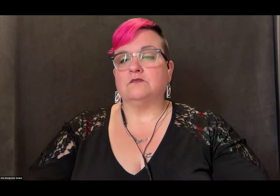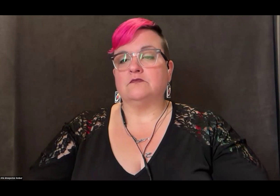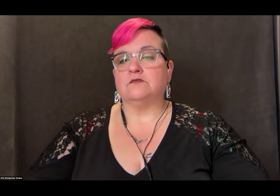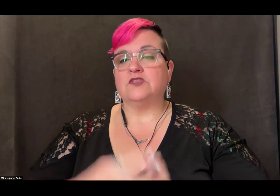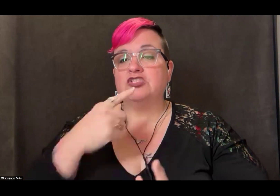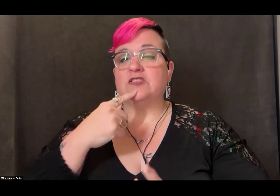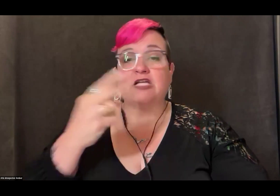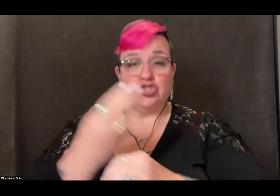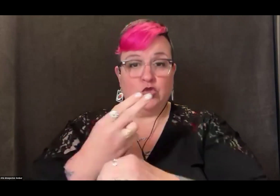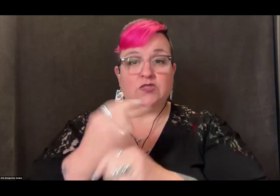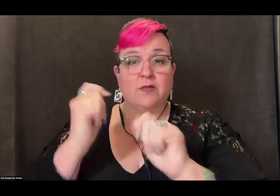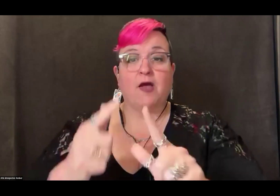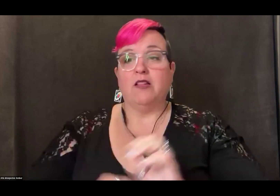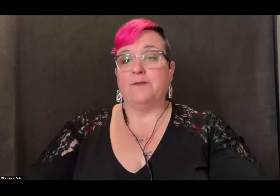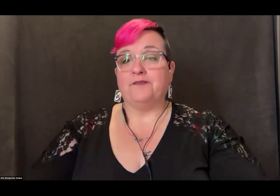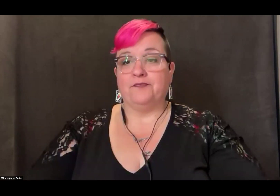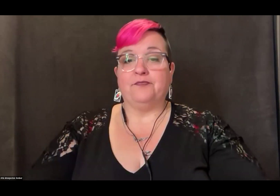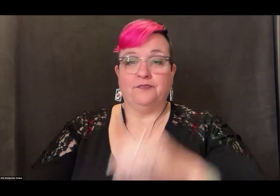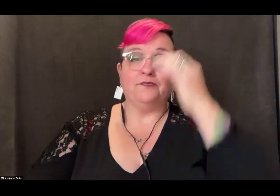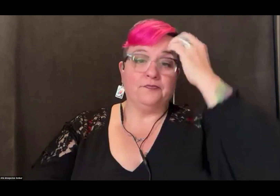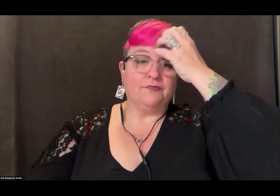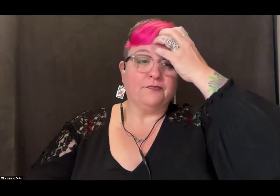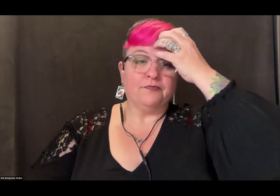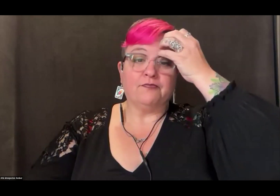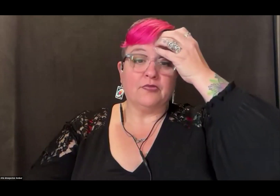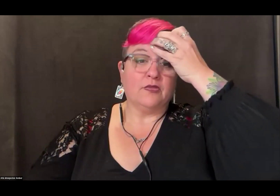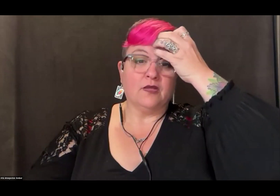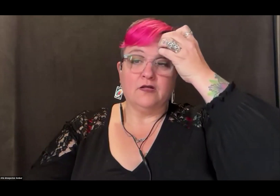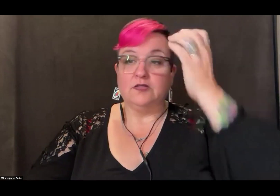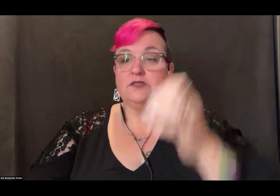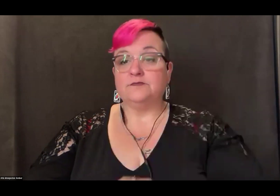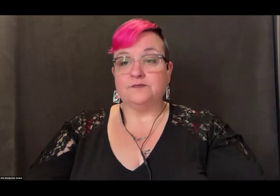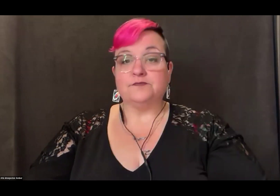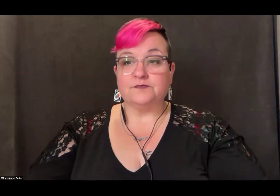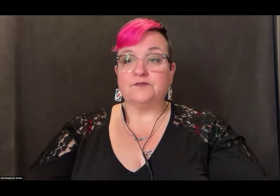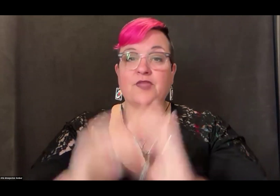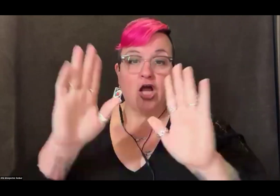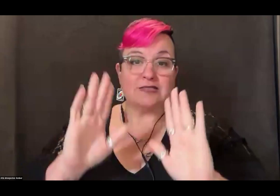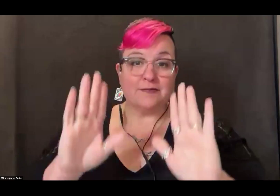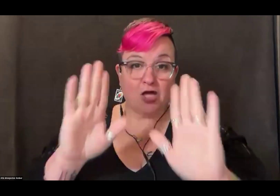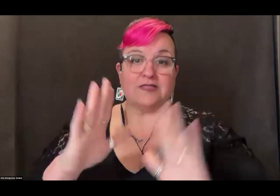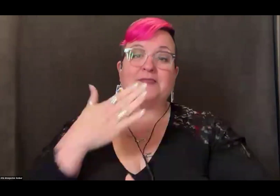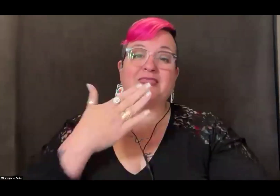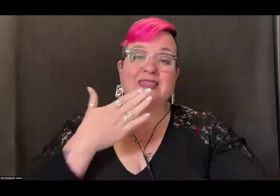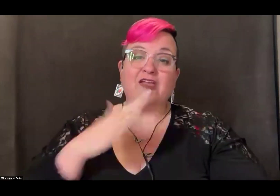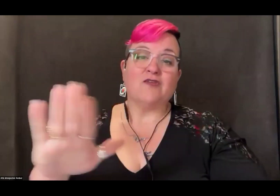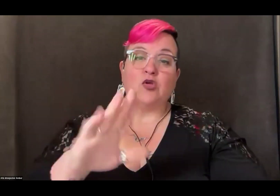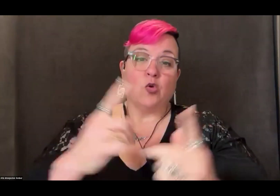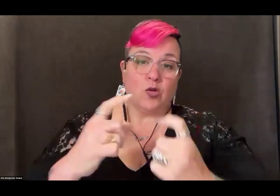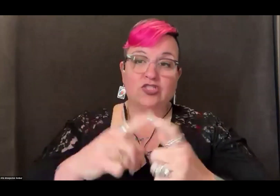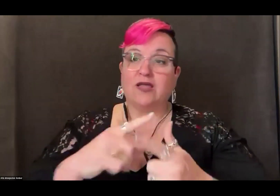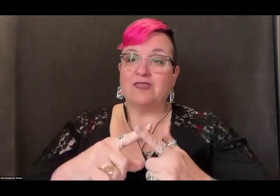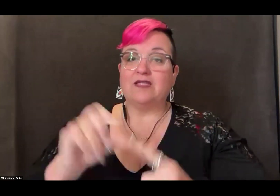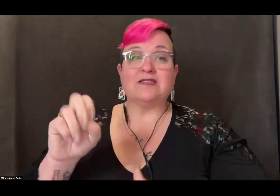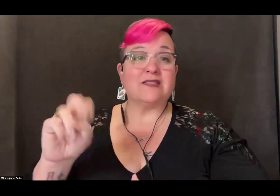She's saying she uses them all. Oh, okay. Oh, good, That's good. awesome. Awesome. Thank you for your question. And